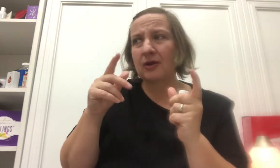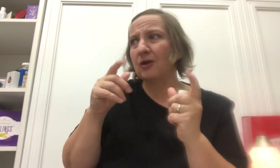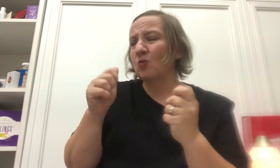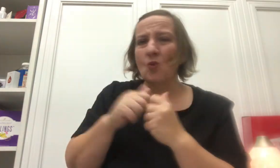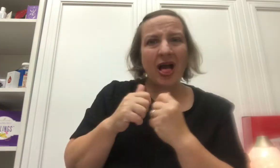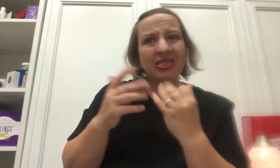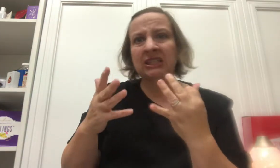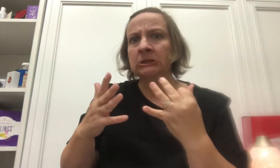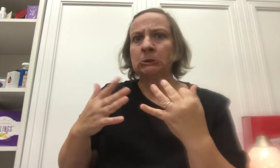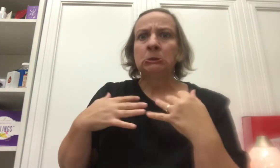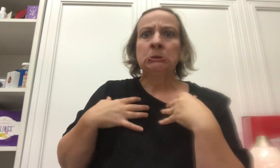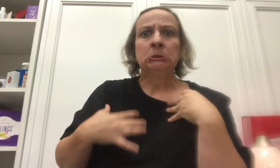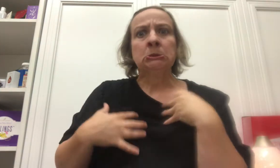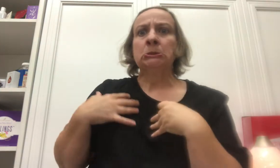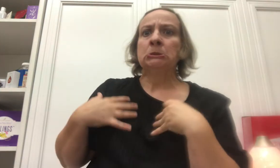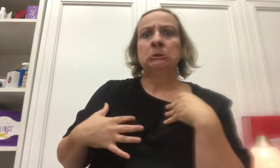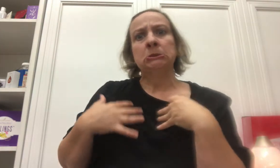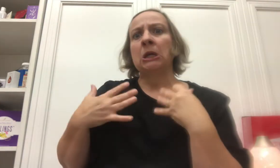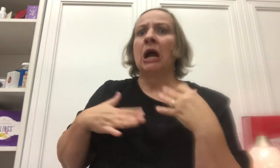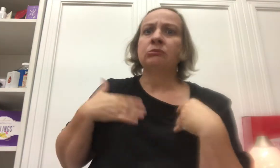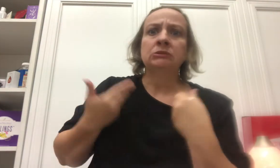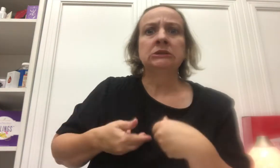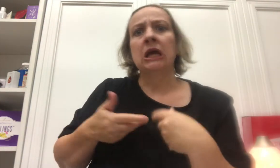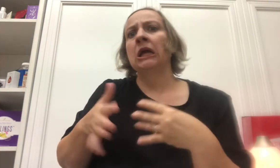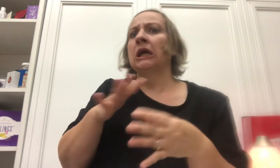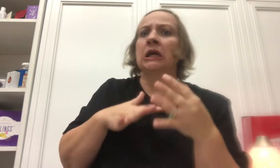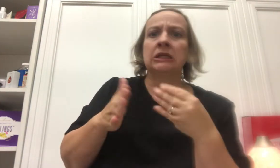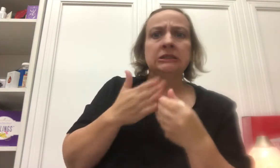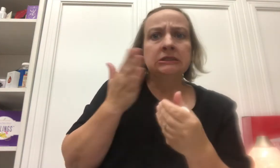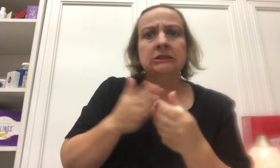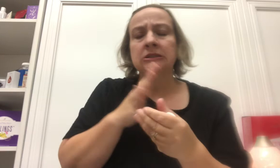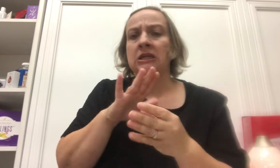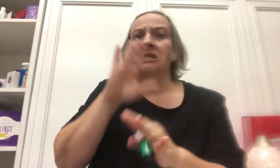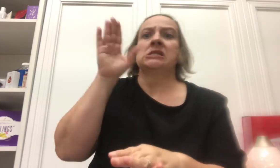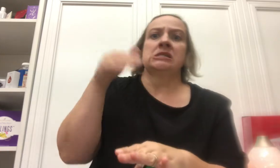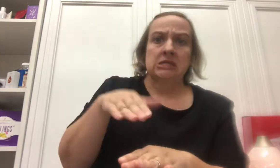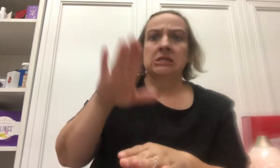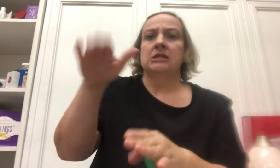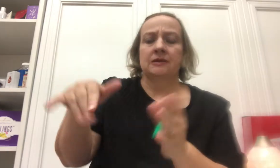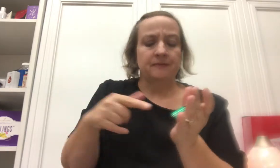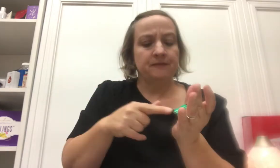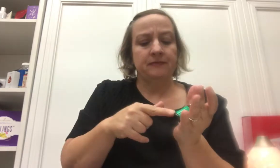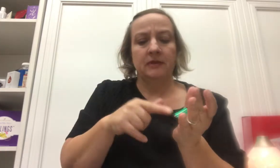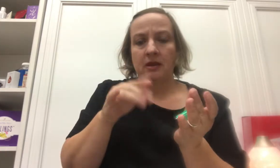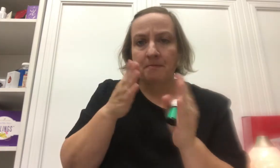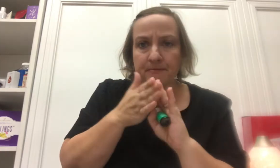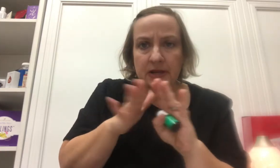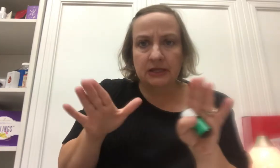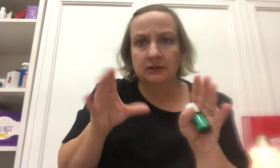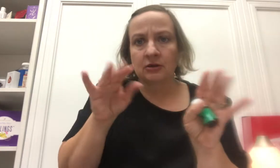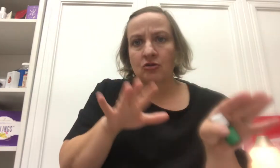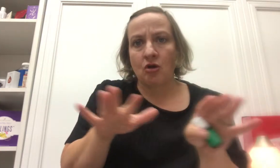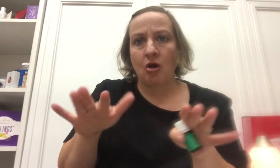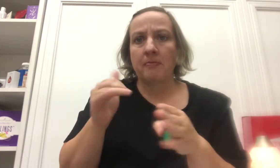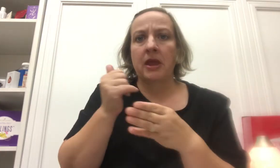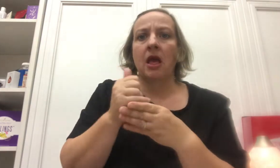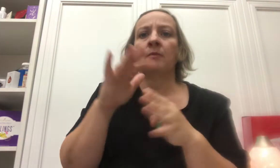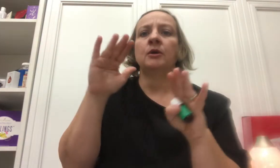just a ton of people, or anyone, it's going to help them with their emotional roller coaster and